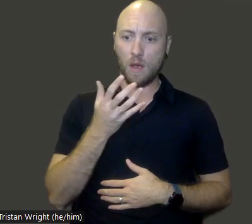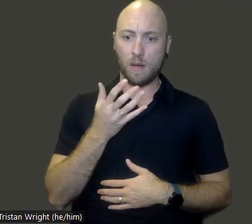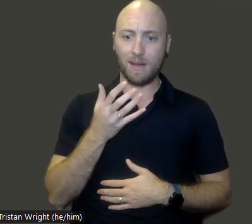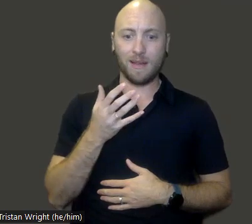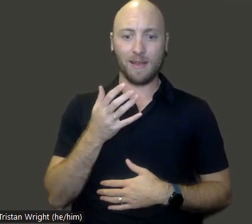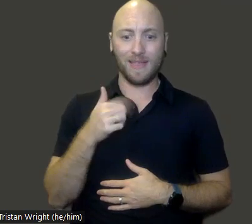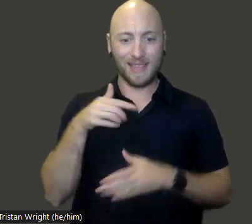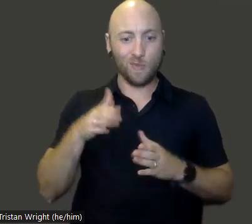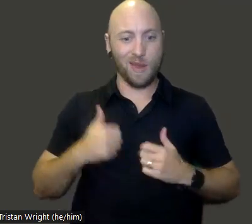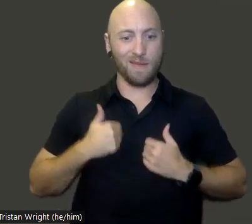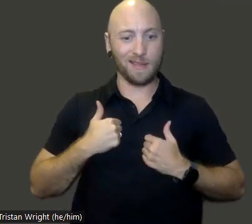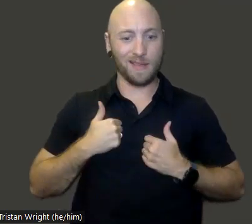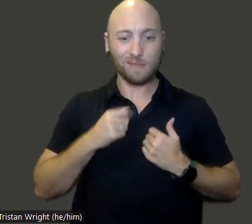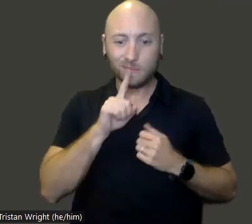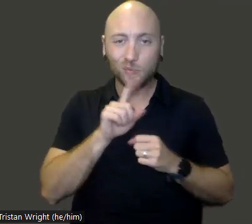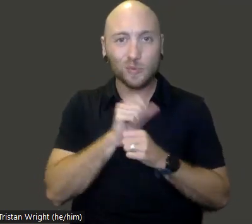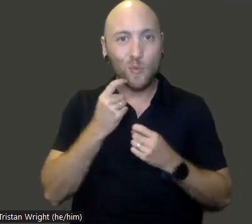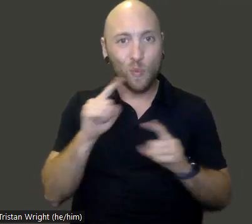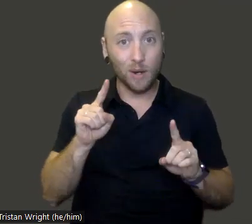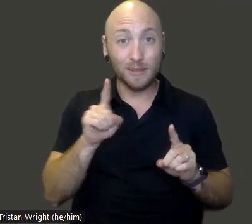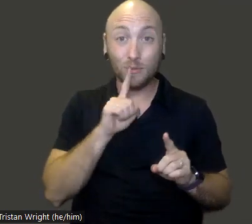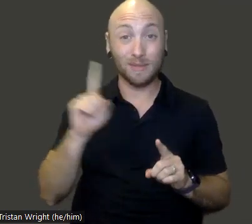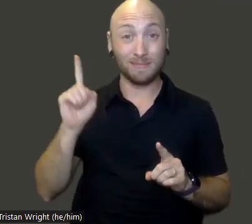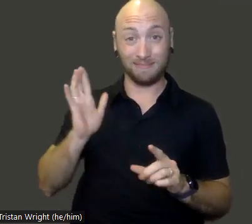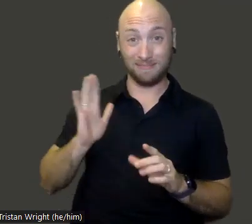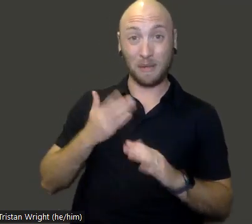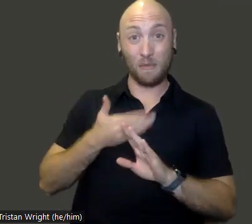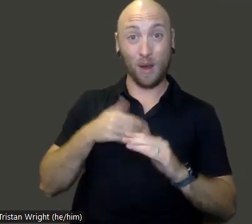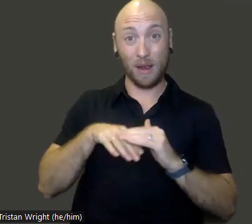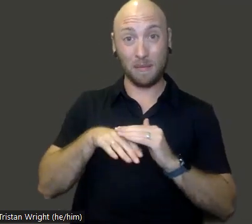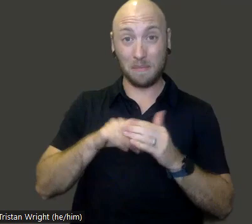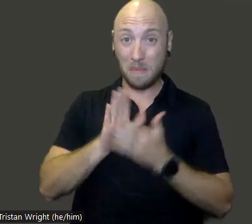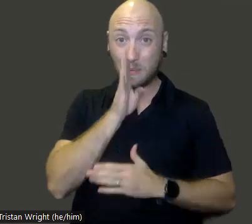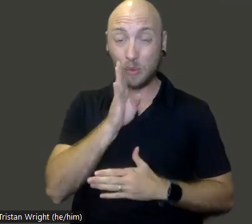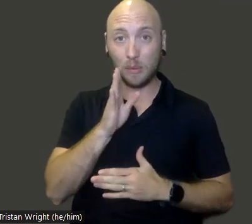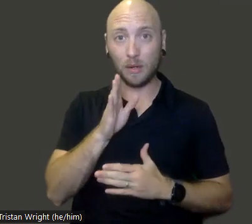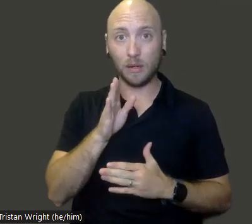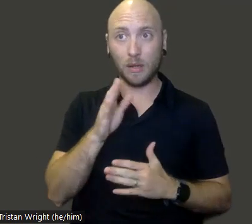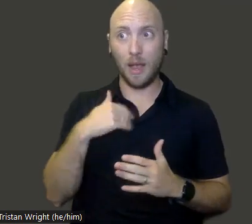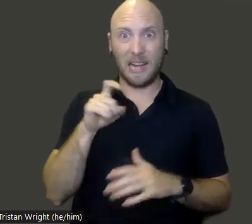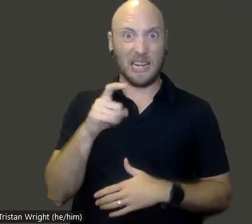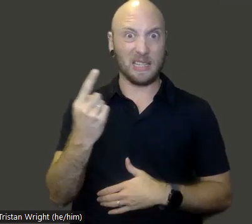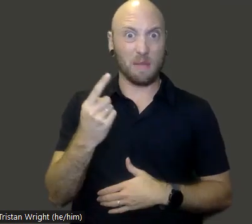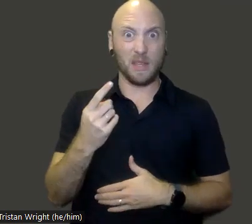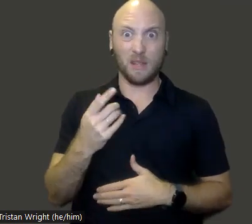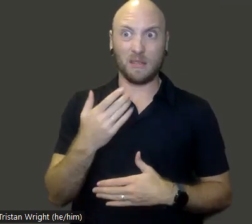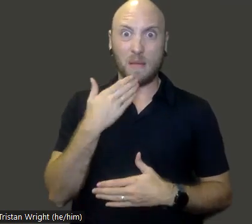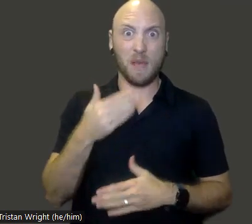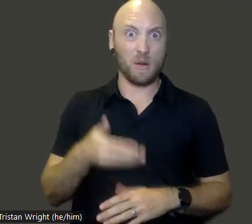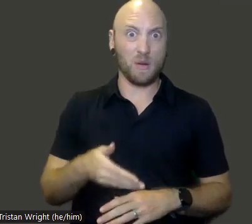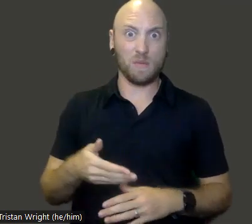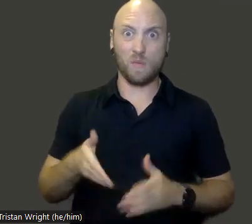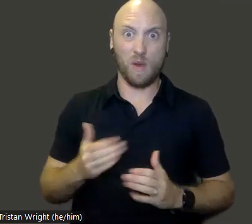and I needed a way of life that works because I did not have one when I got here. So